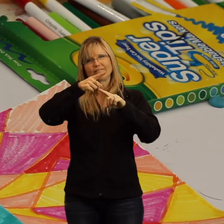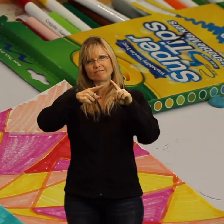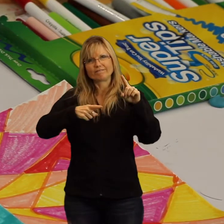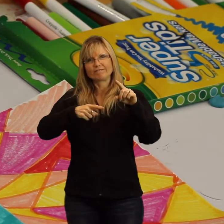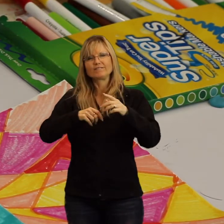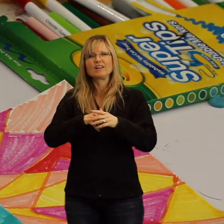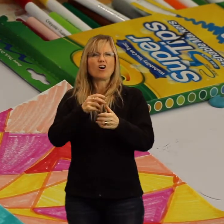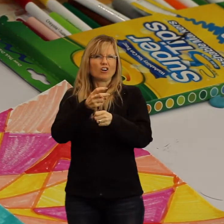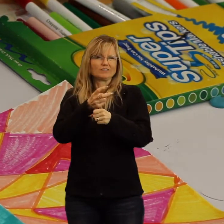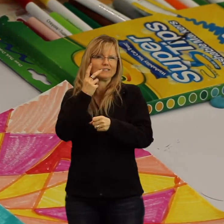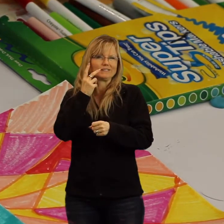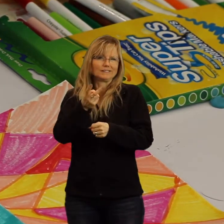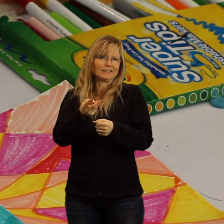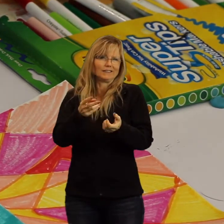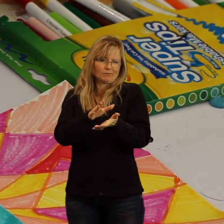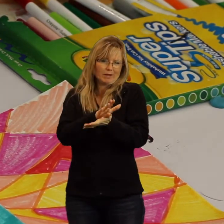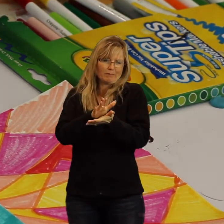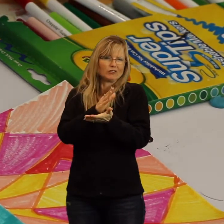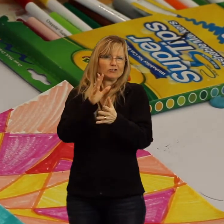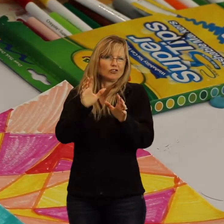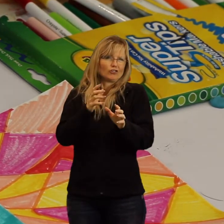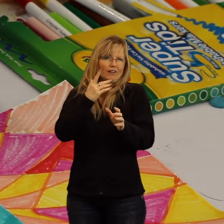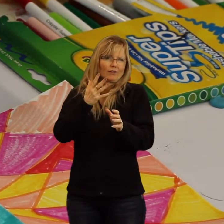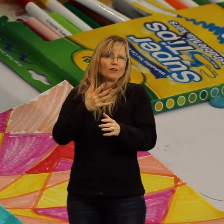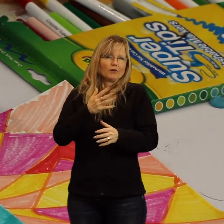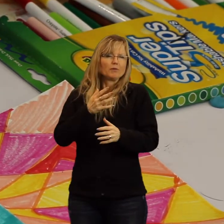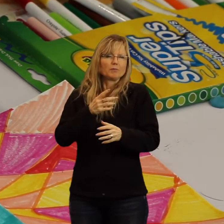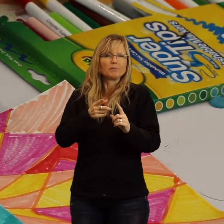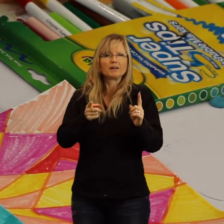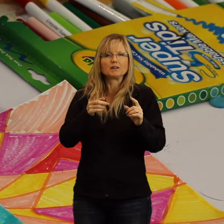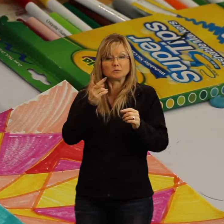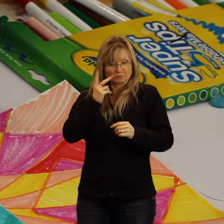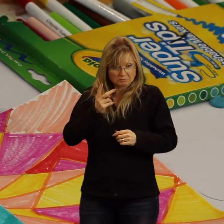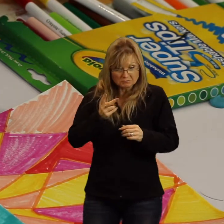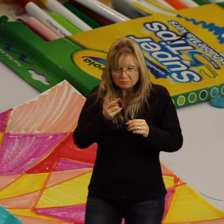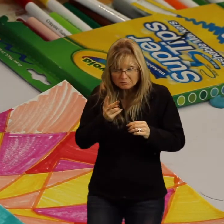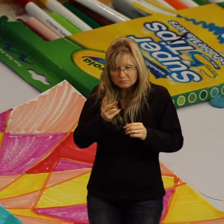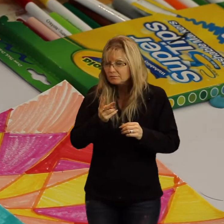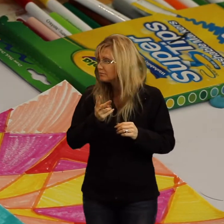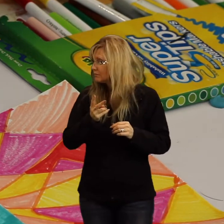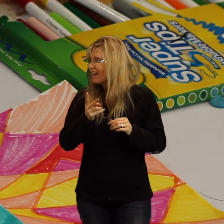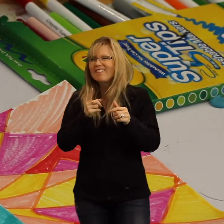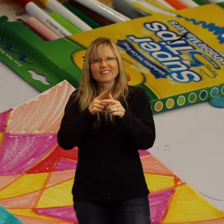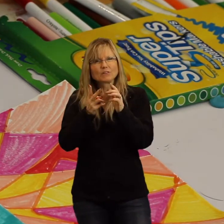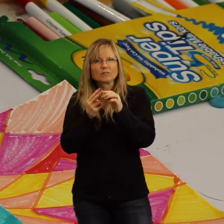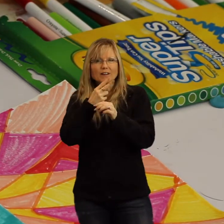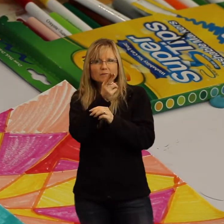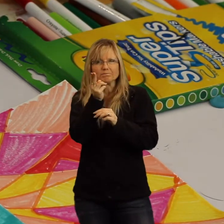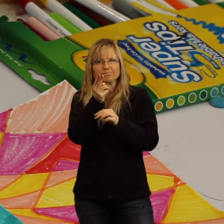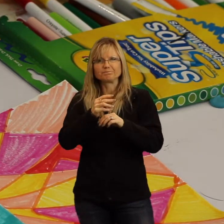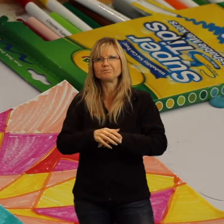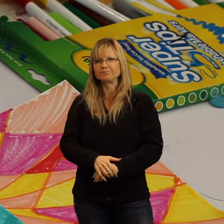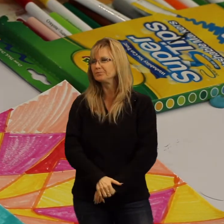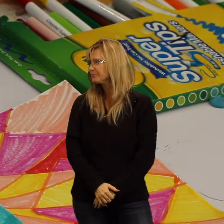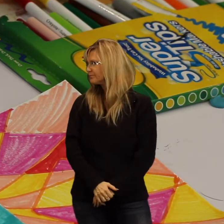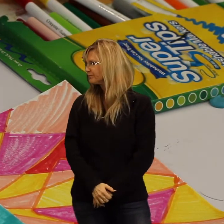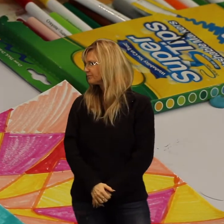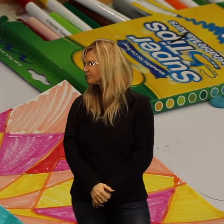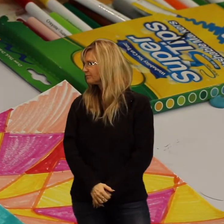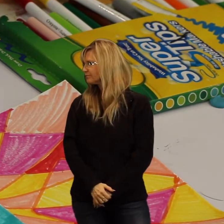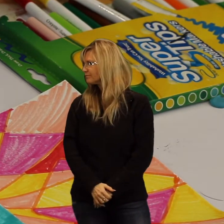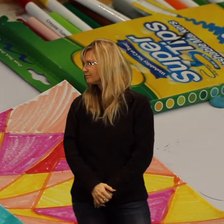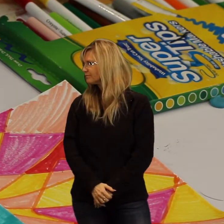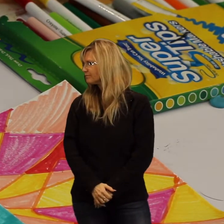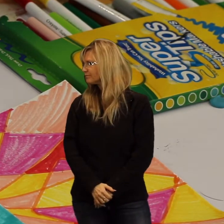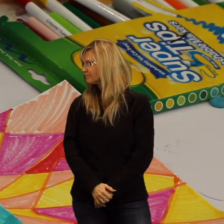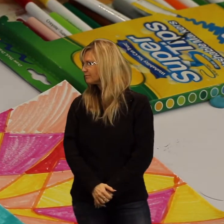Kind of hard to see on the paper. Once you have that, cut along that line with your scissors.